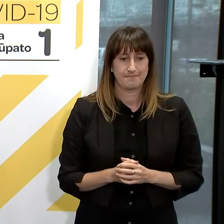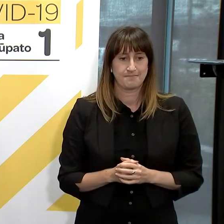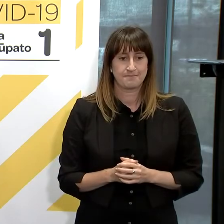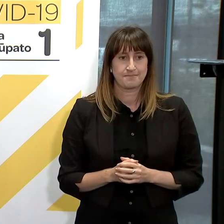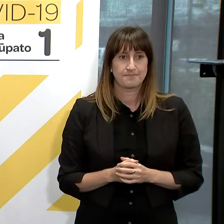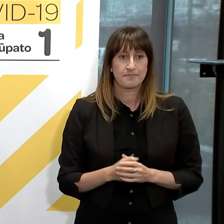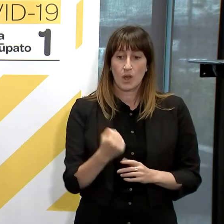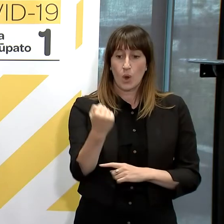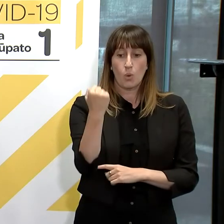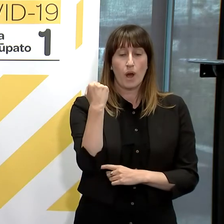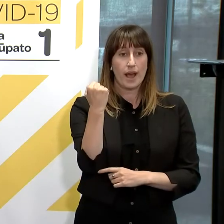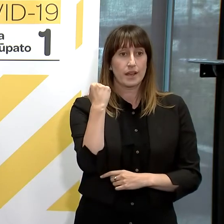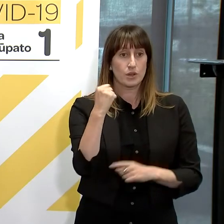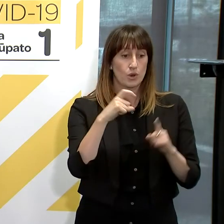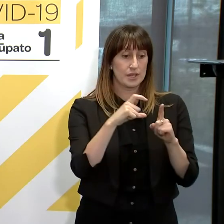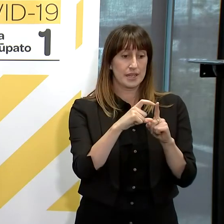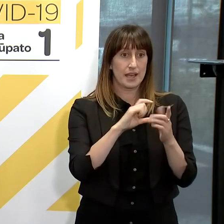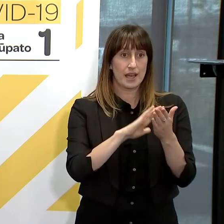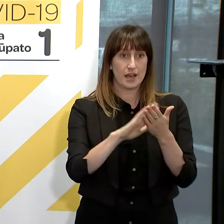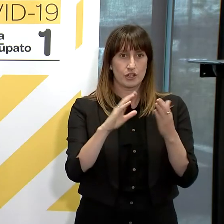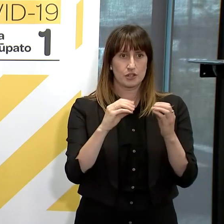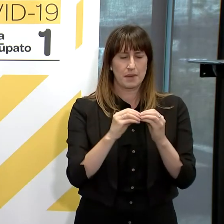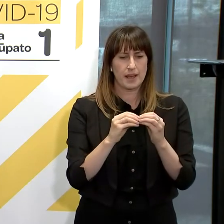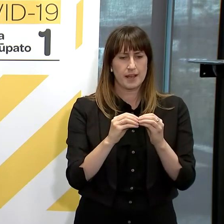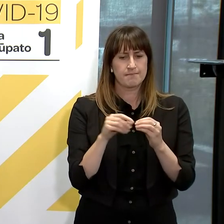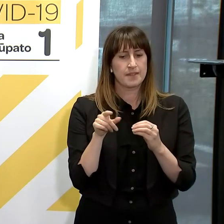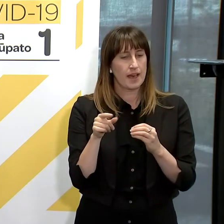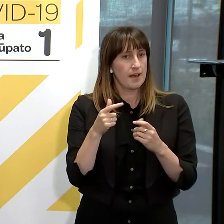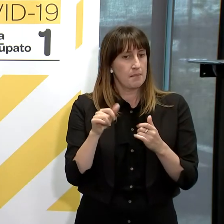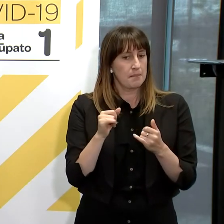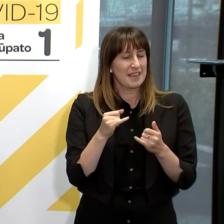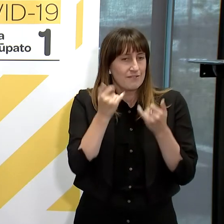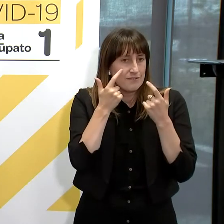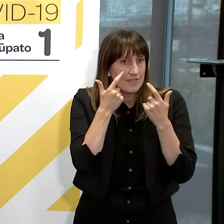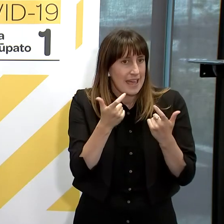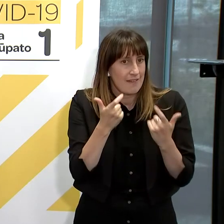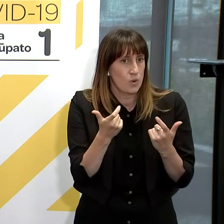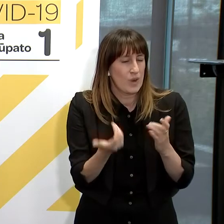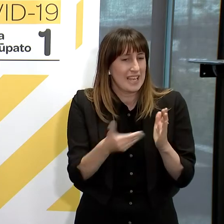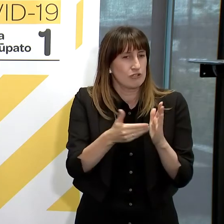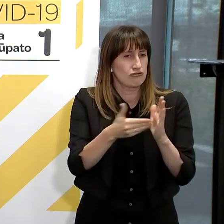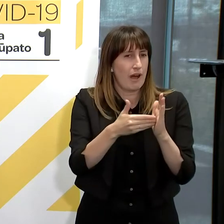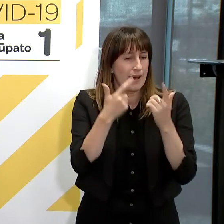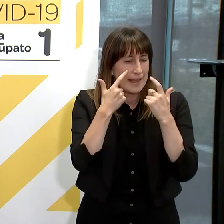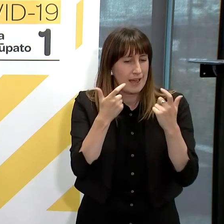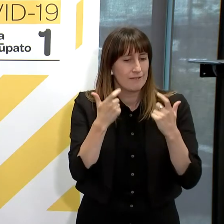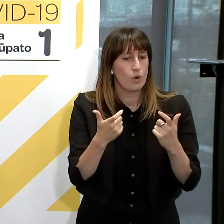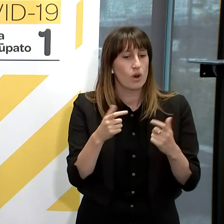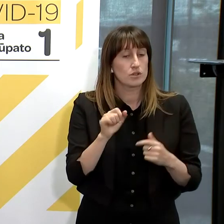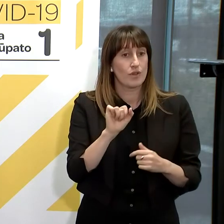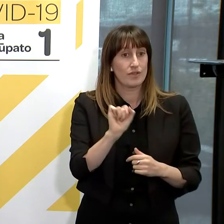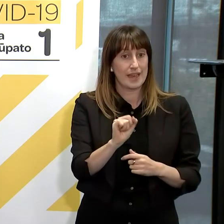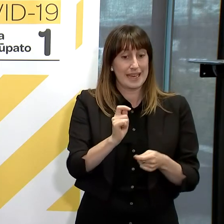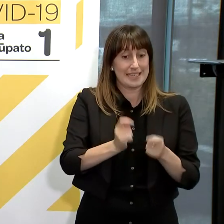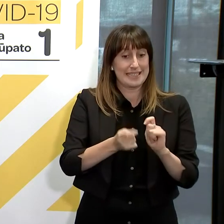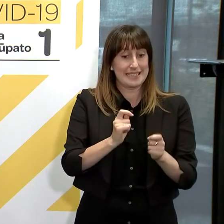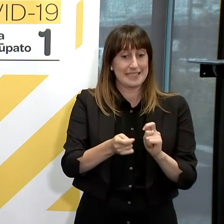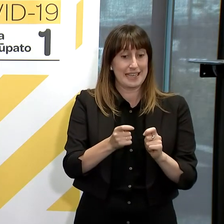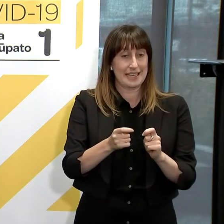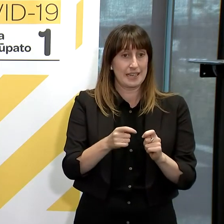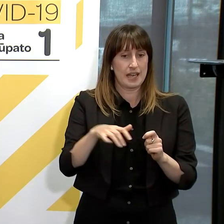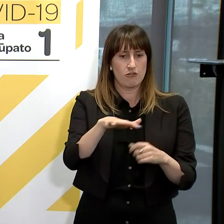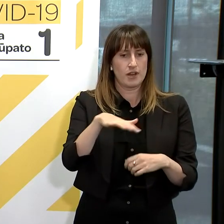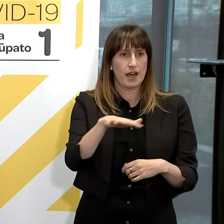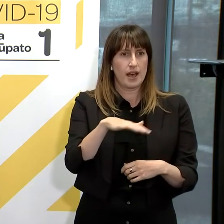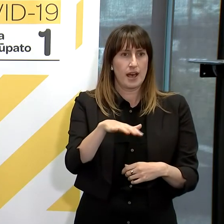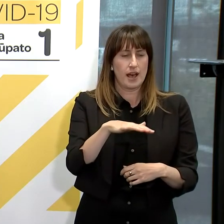is taking a precautionary approach and has expanded their testing capacity in Hamilton at the Founders Theatre site.